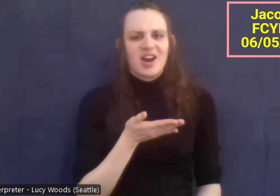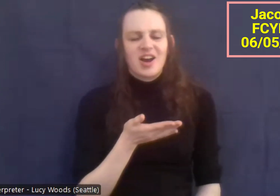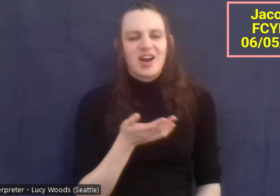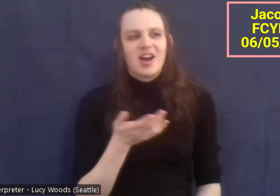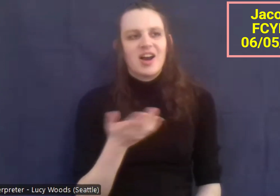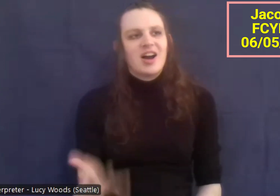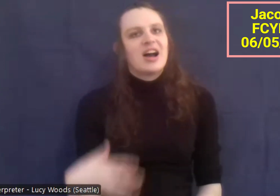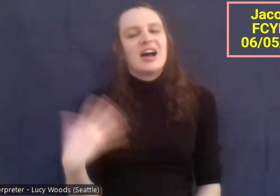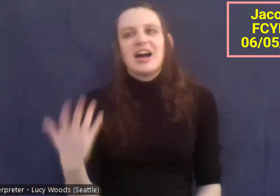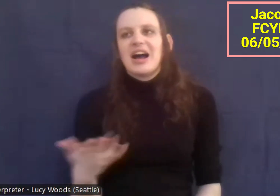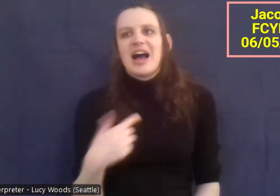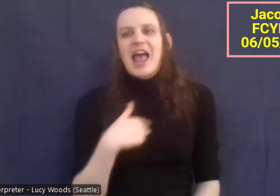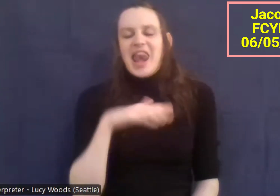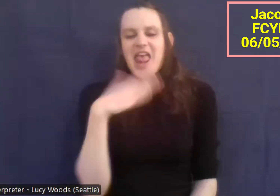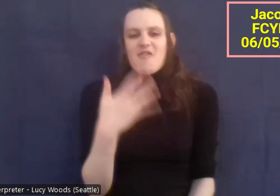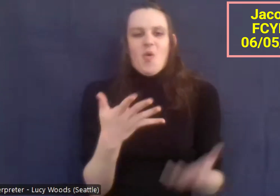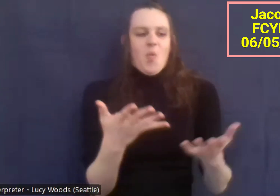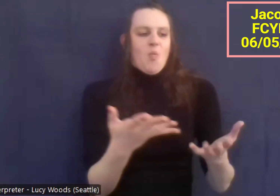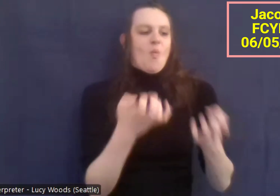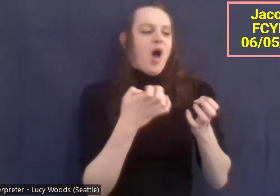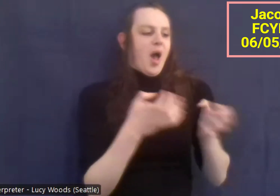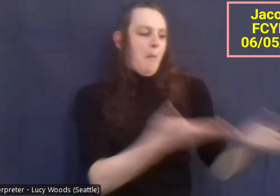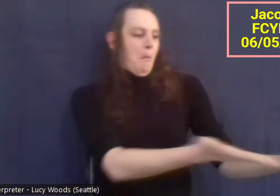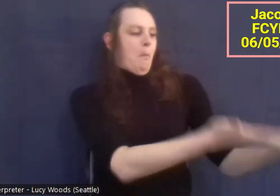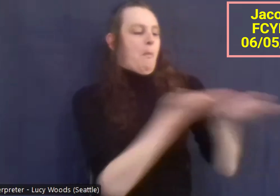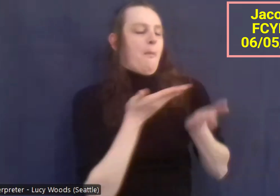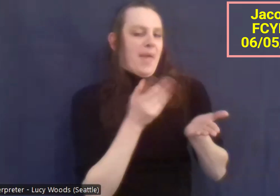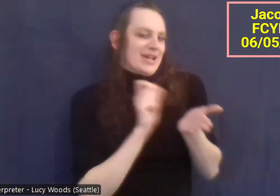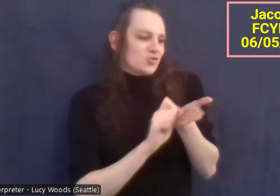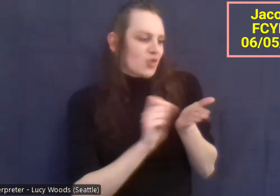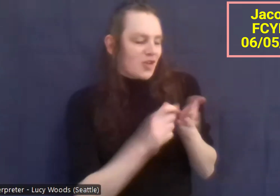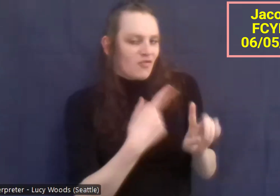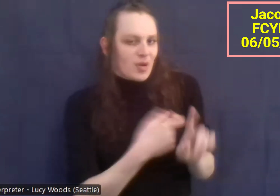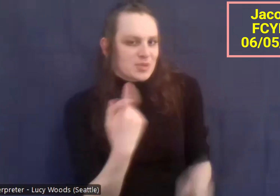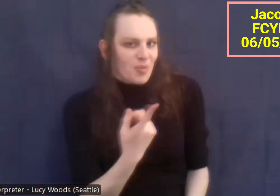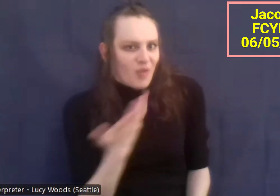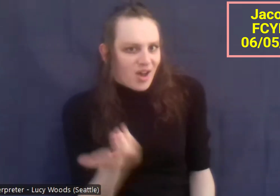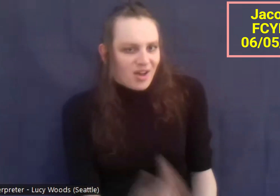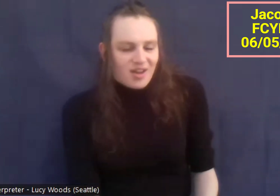who's enthusiastic about receiving instruction from anybody.